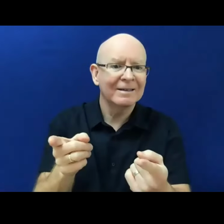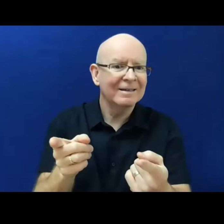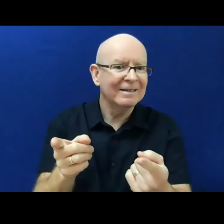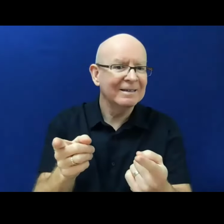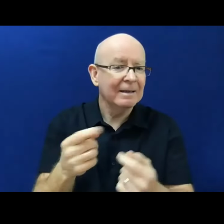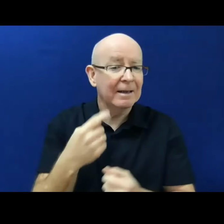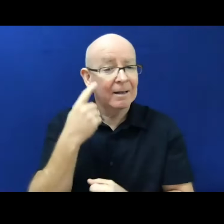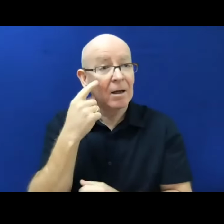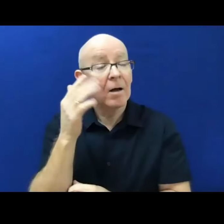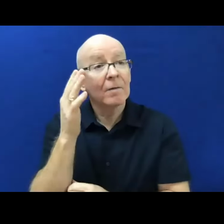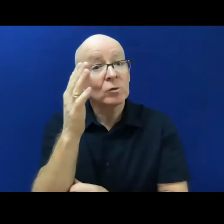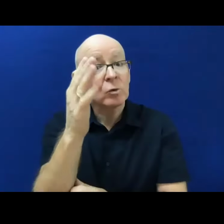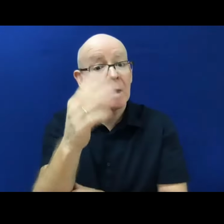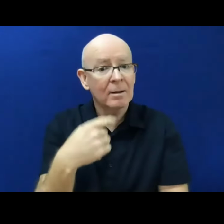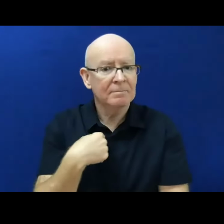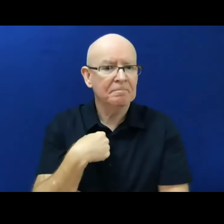a new European